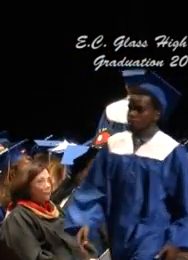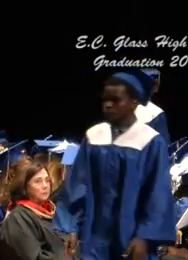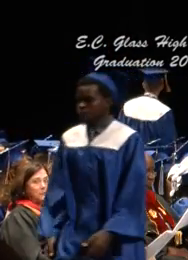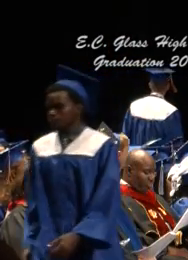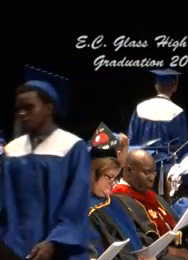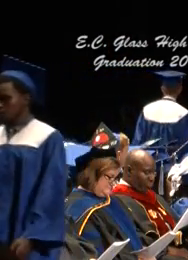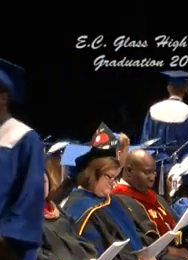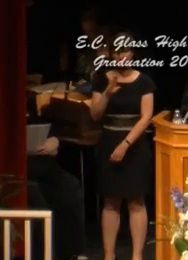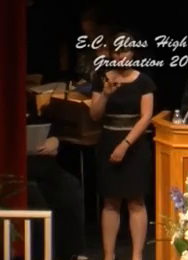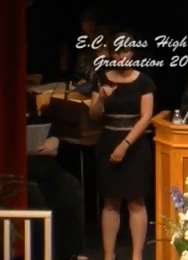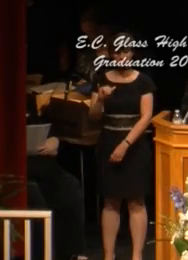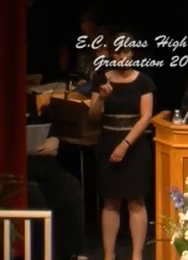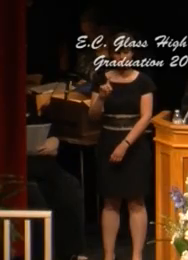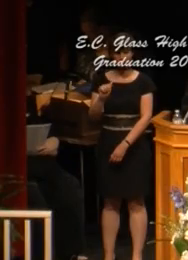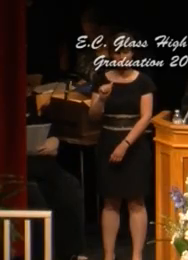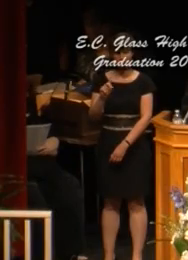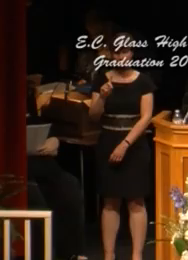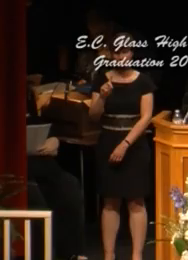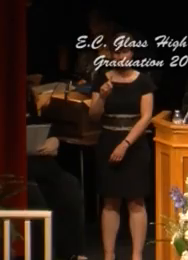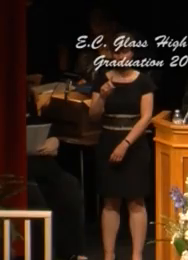Libby Terrell Davidson,